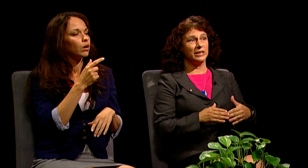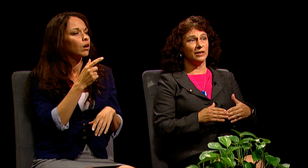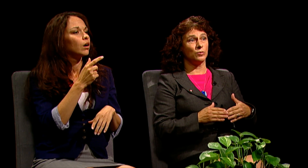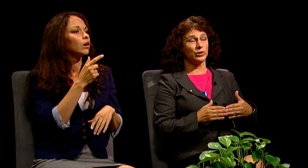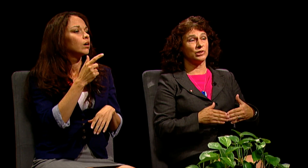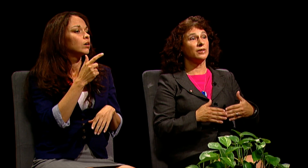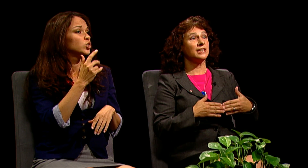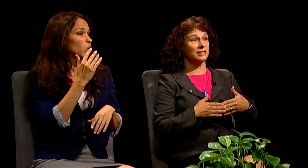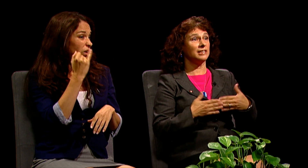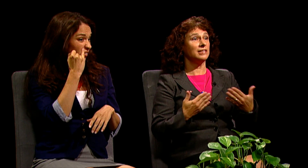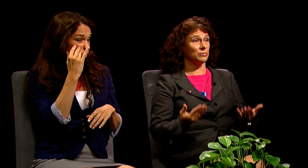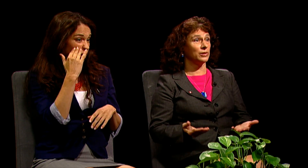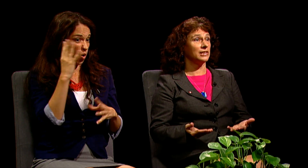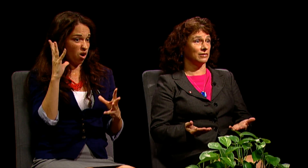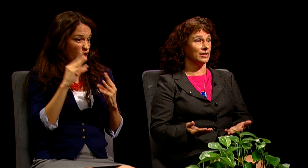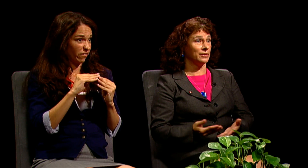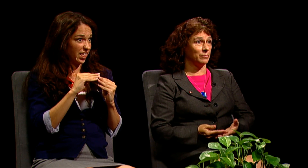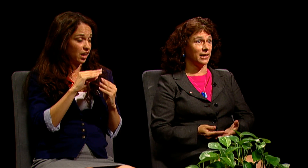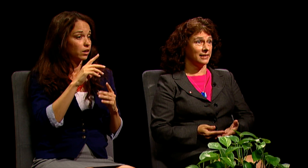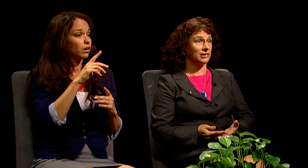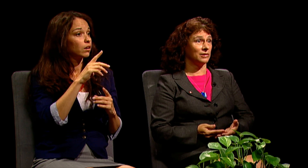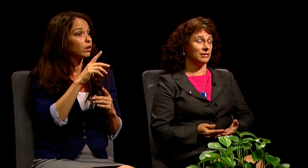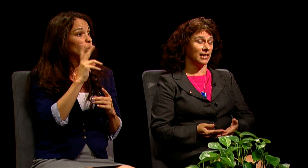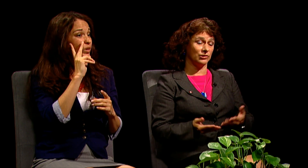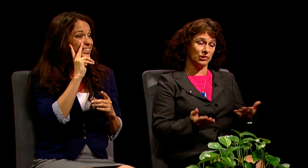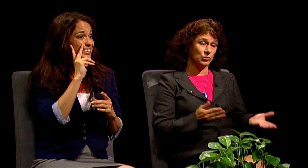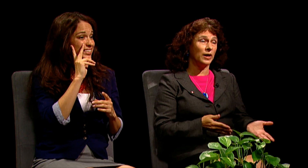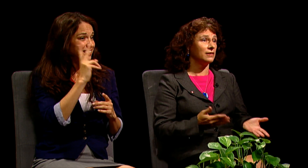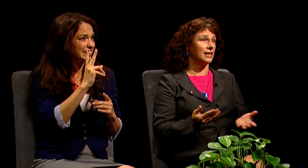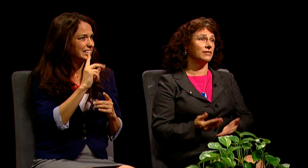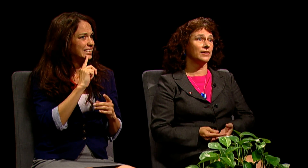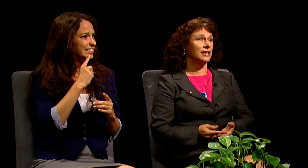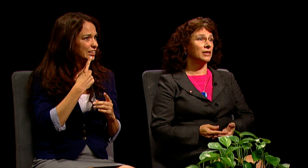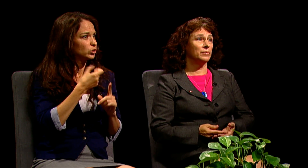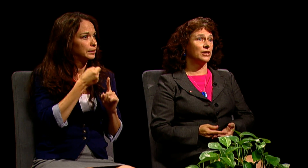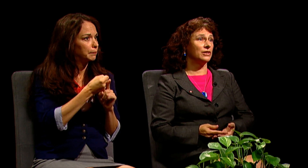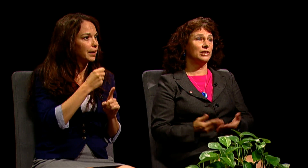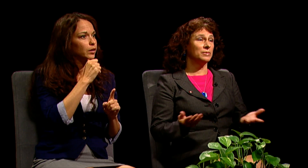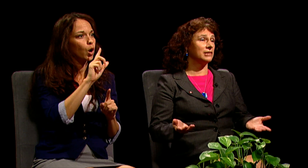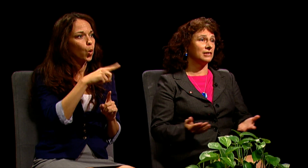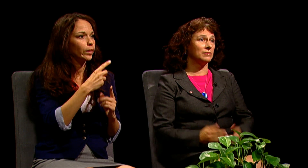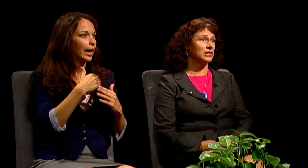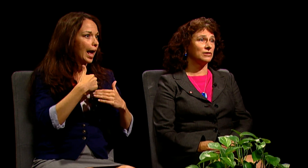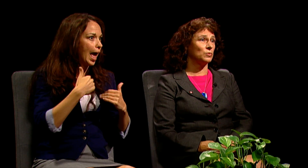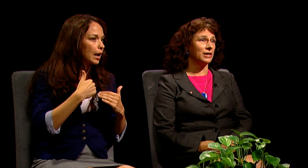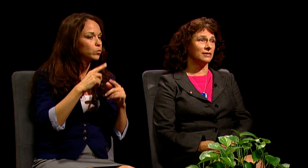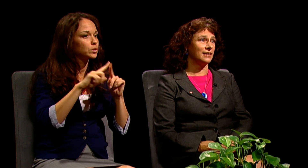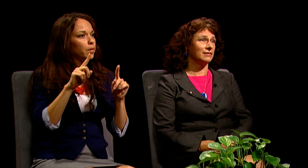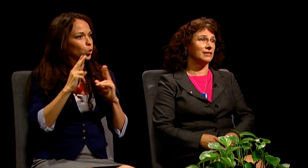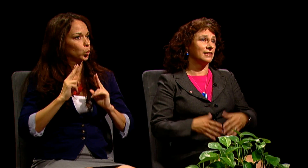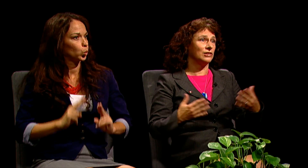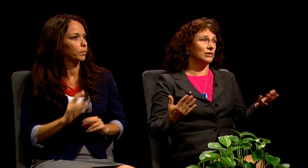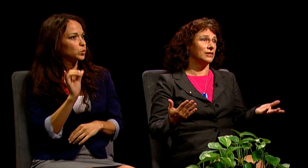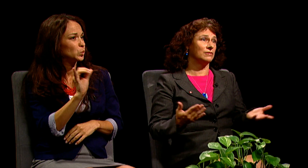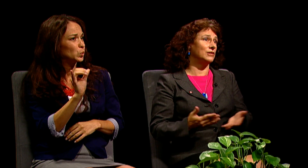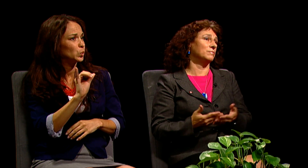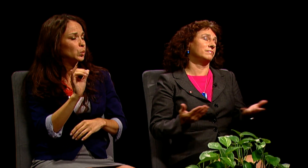that, and we know we're starting to see some pretty severe impacts on not just wildlife, but on human systems as well,